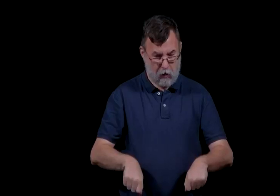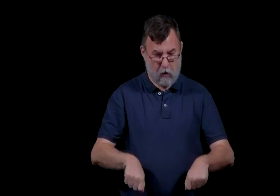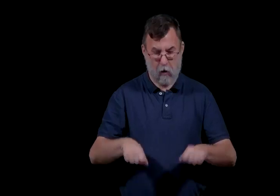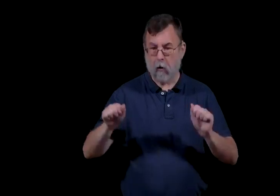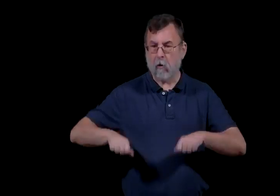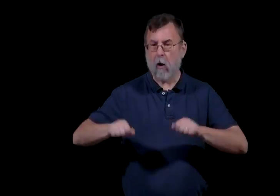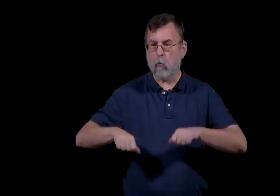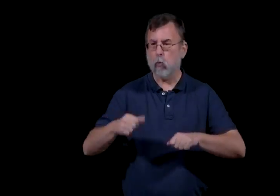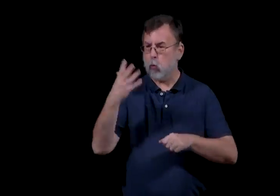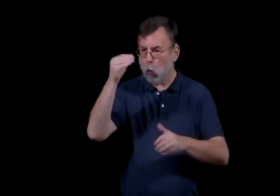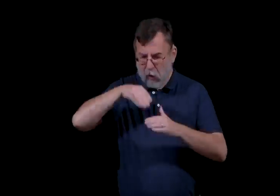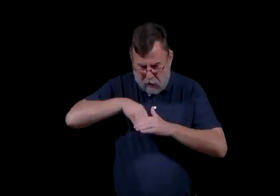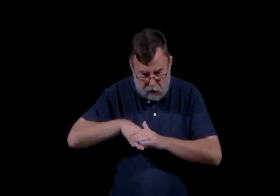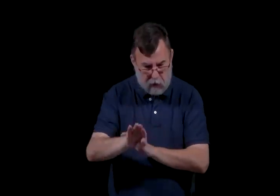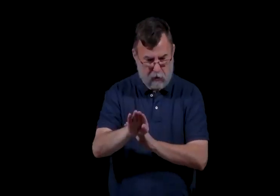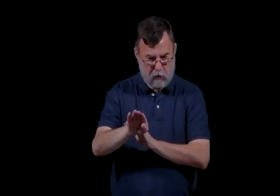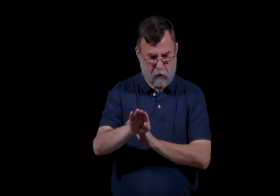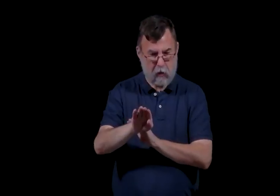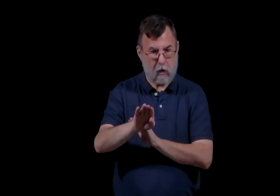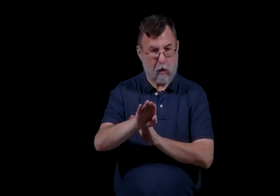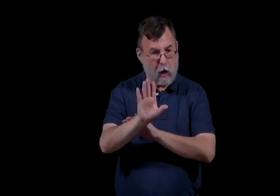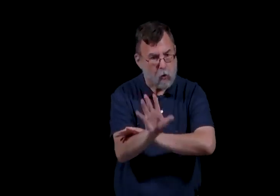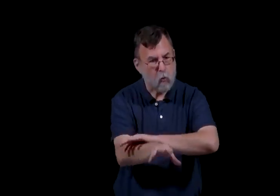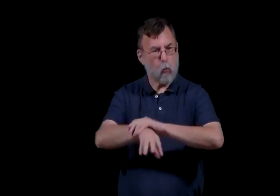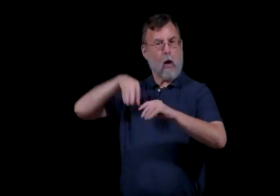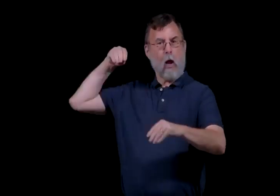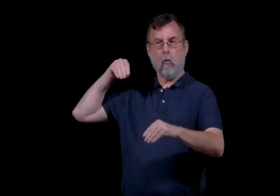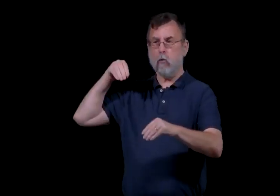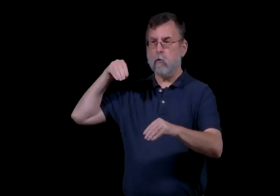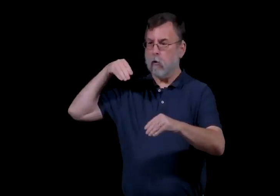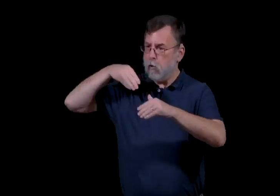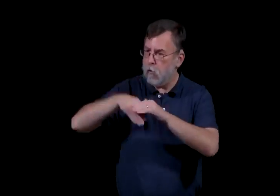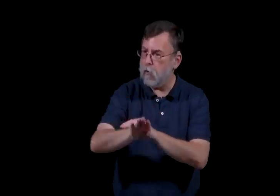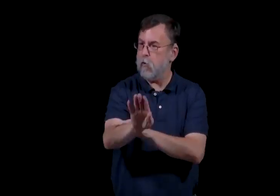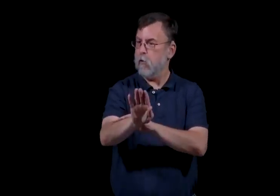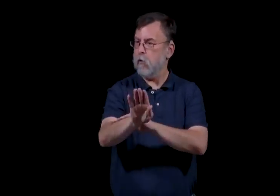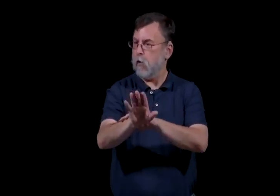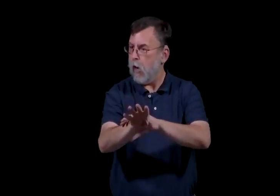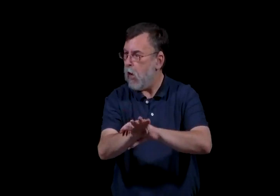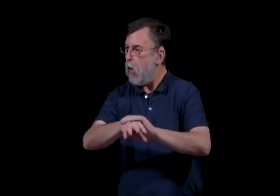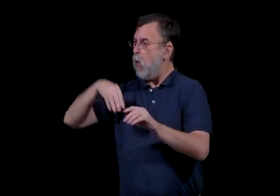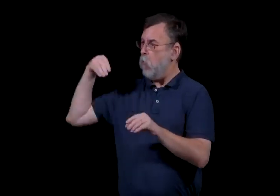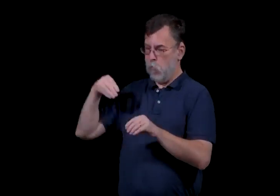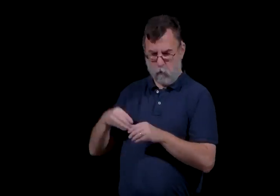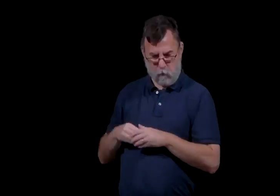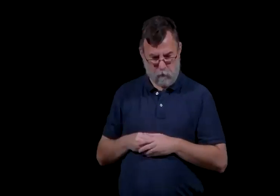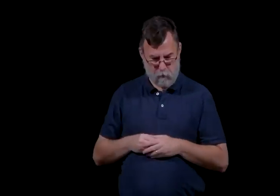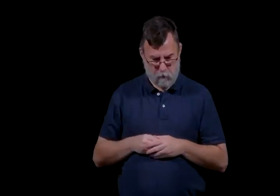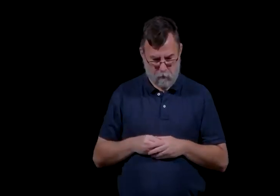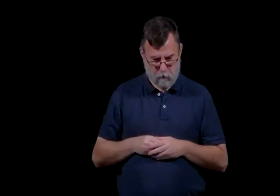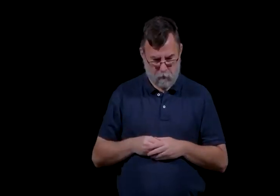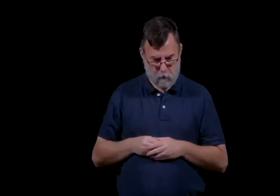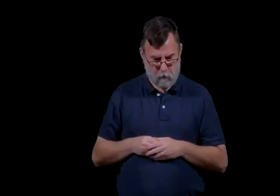They can enter the gate and out of the gate, in and out.